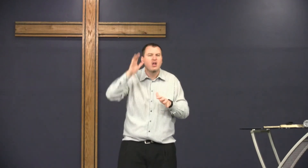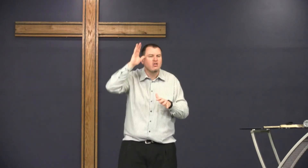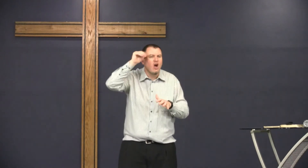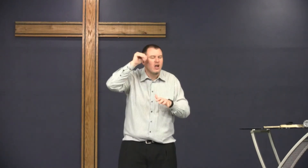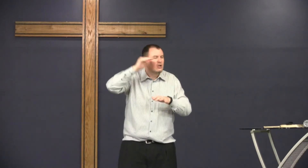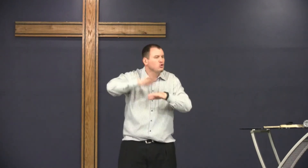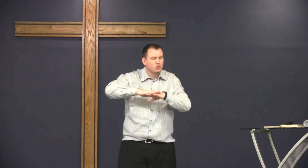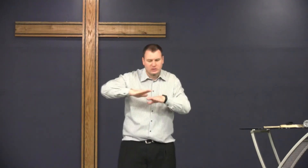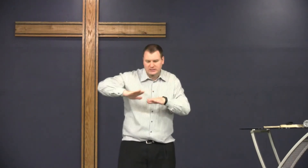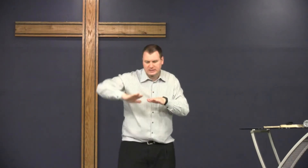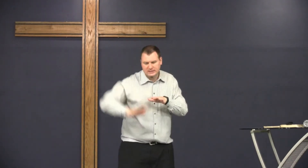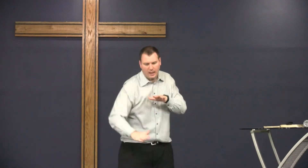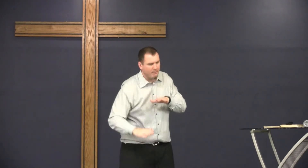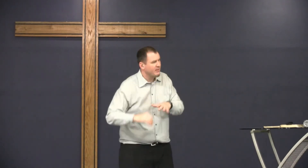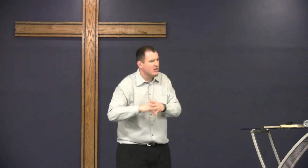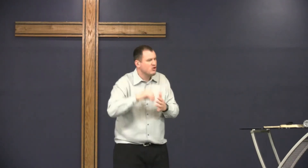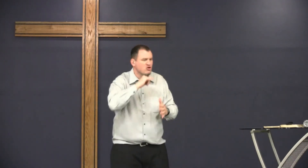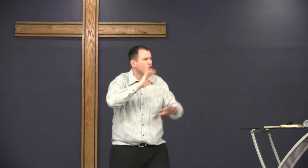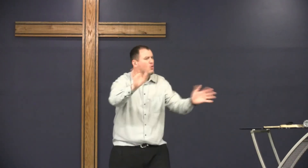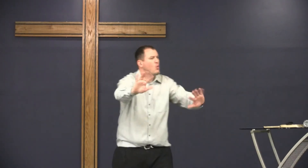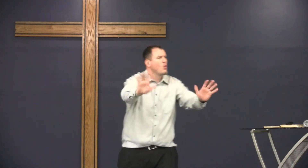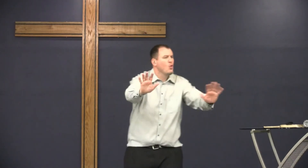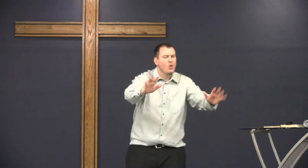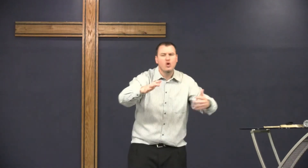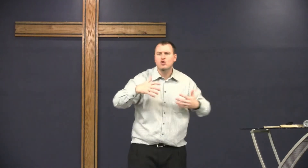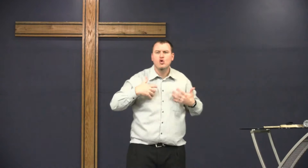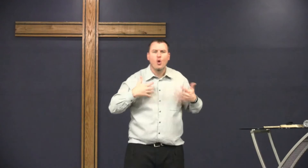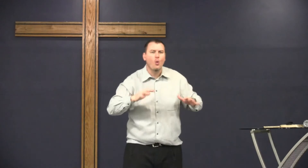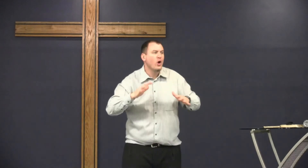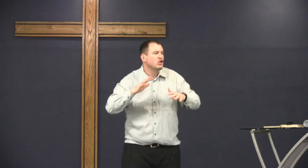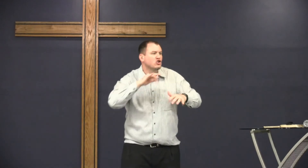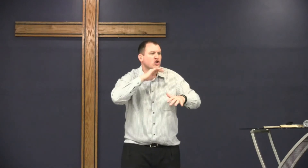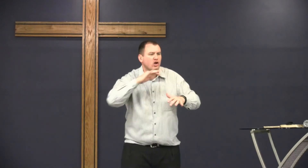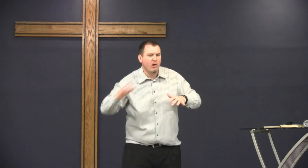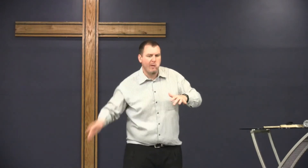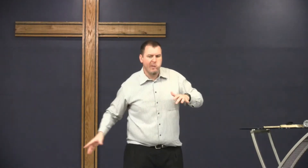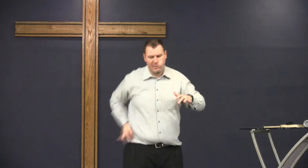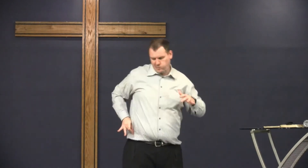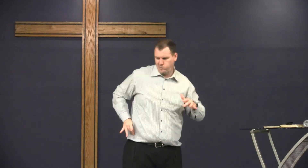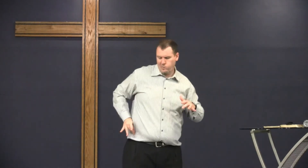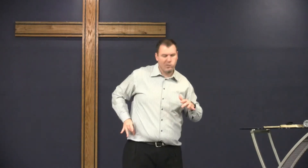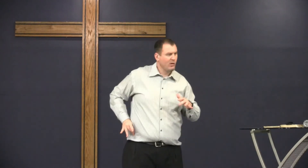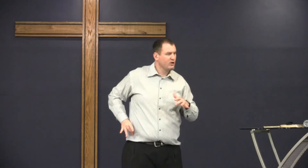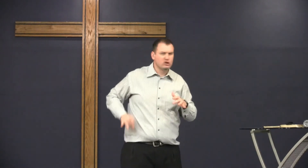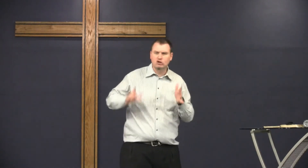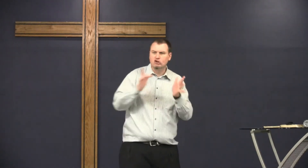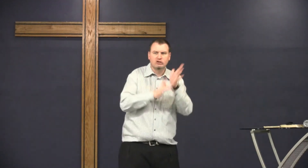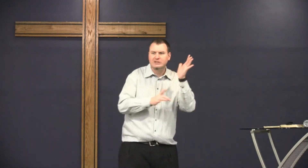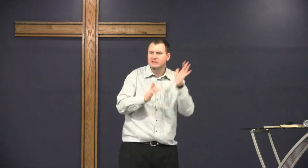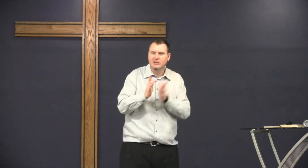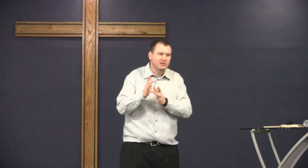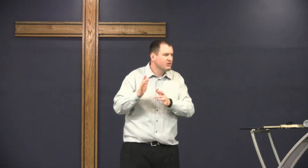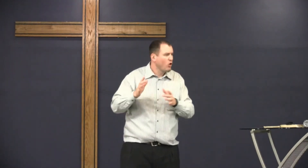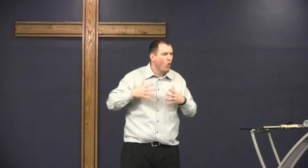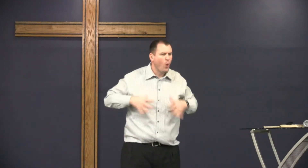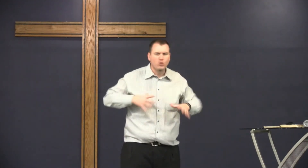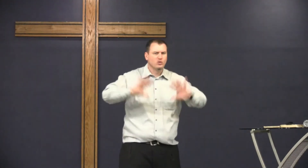You don't want the donkey. They didn't want the donkey to step in the dirt or dirt to get on